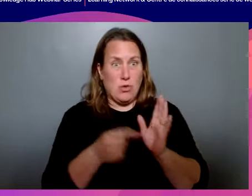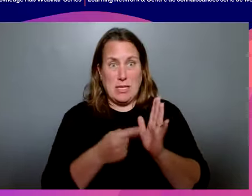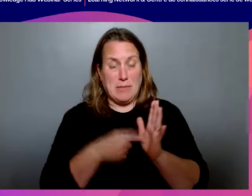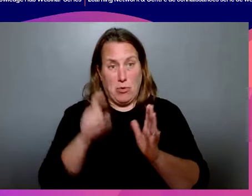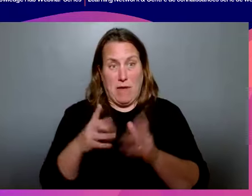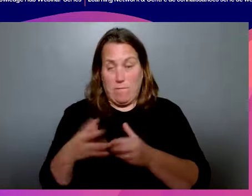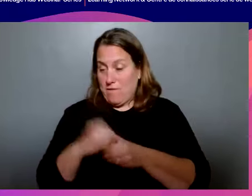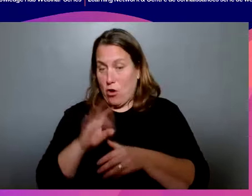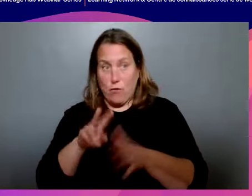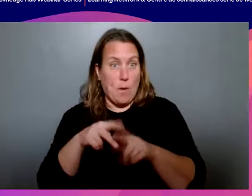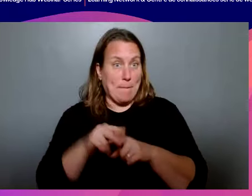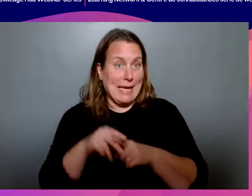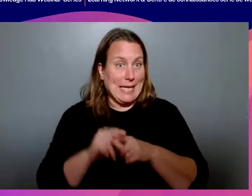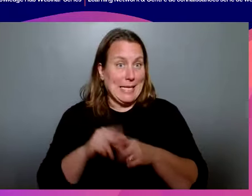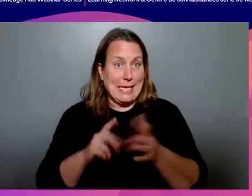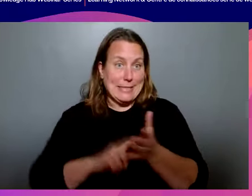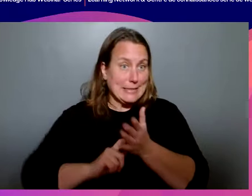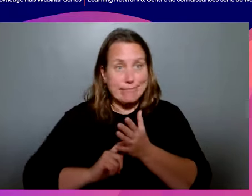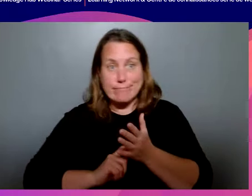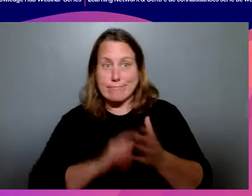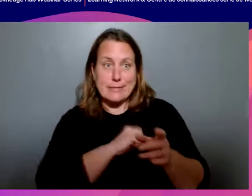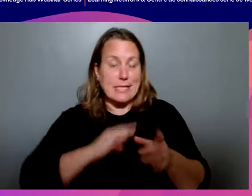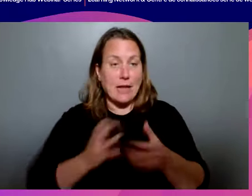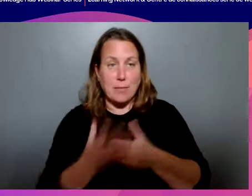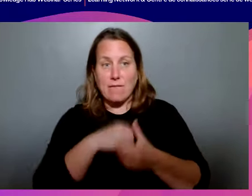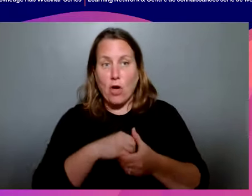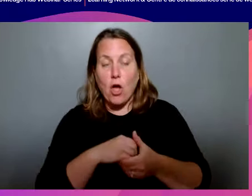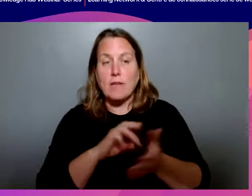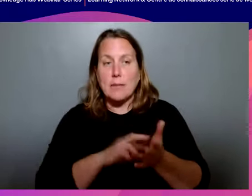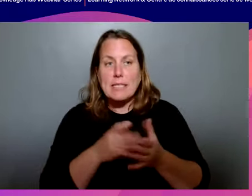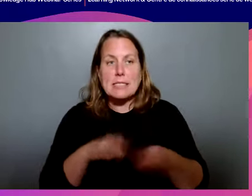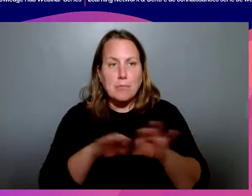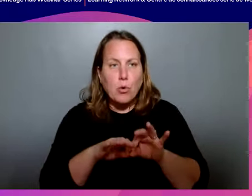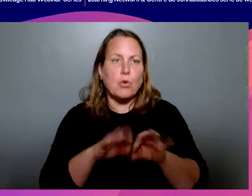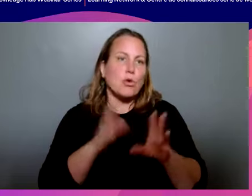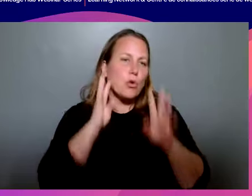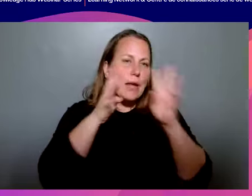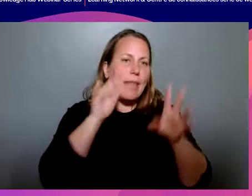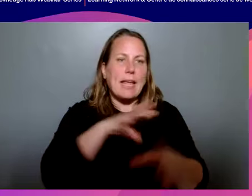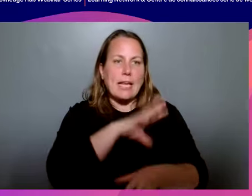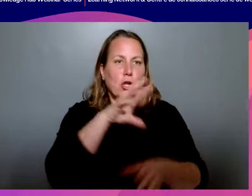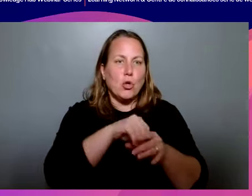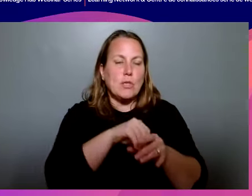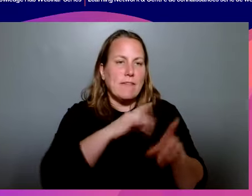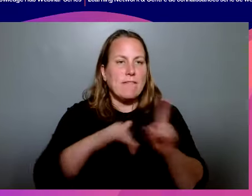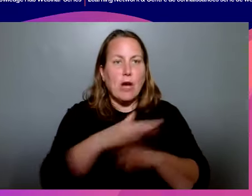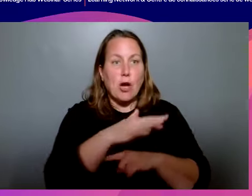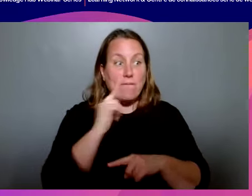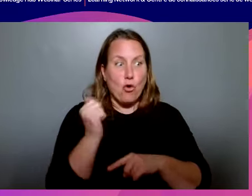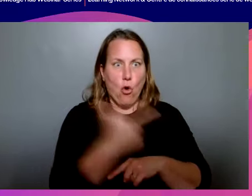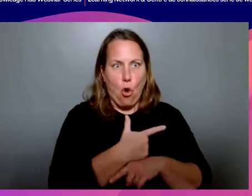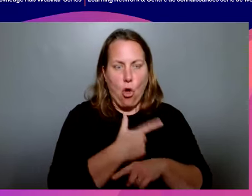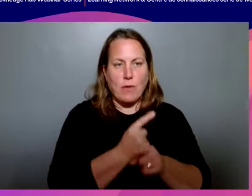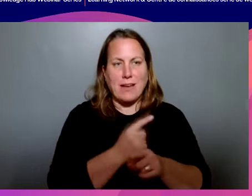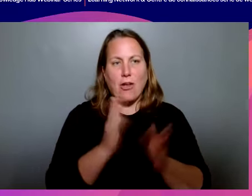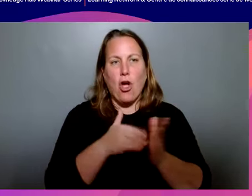even, right? Just ensuring that everybody has the education, because what I often hear from workplaces is that you've